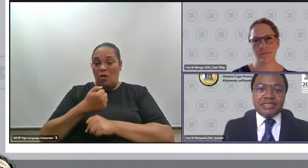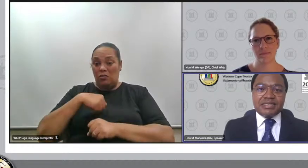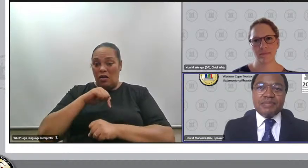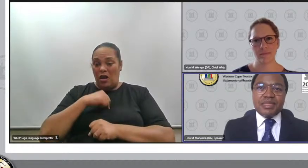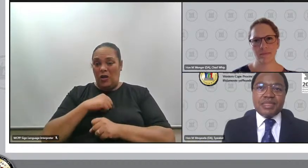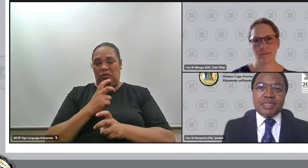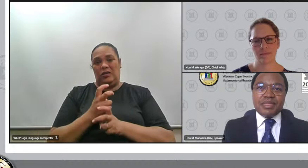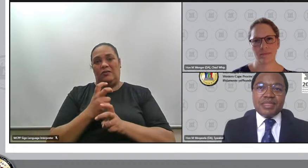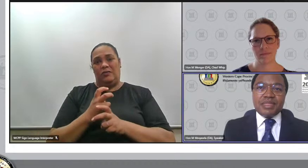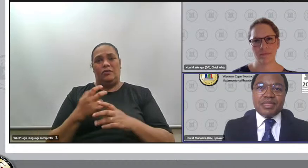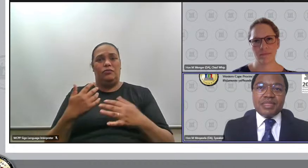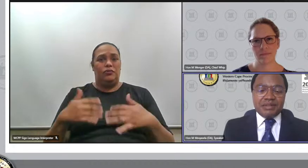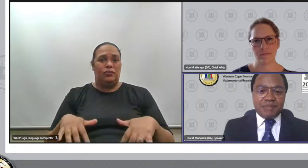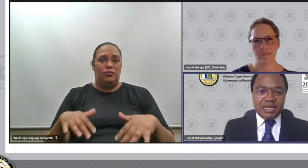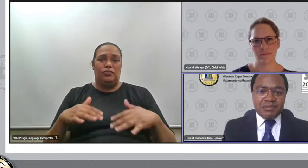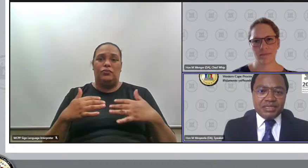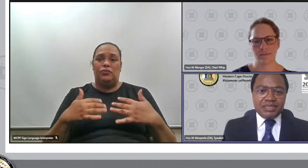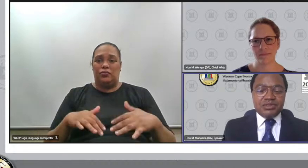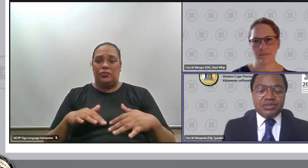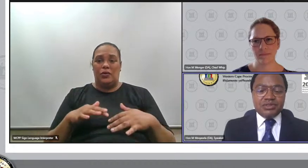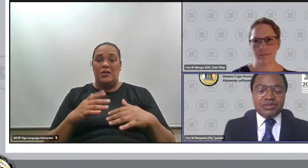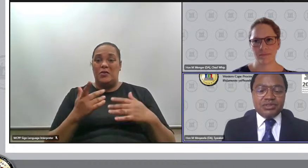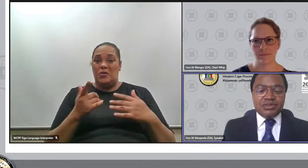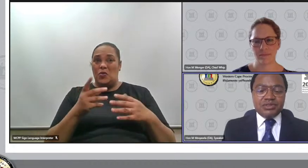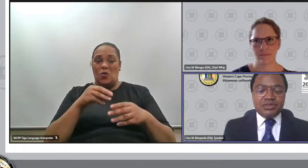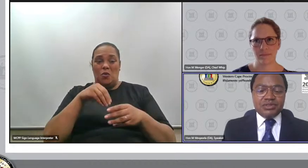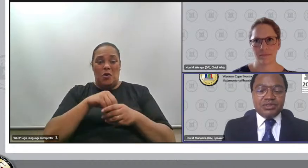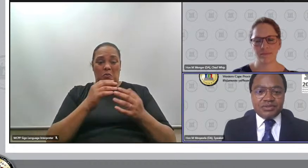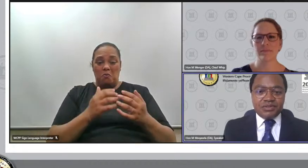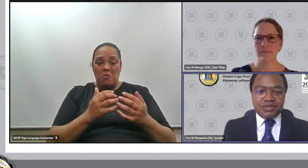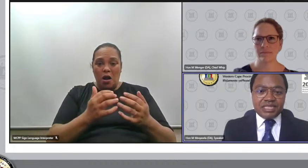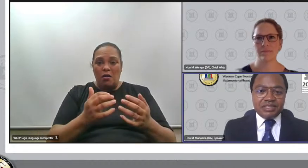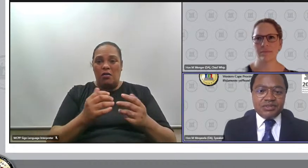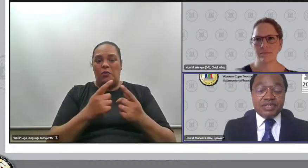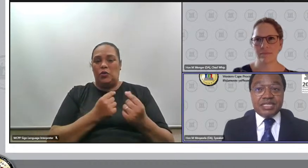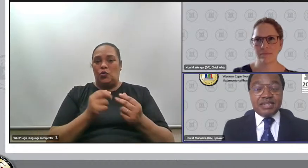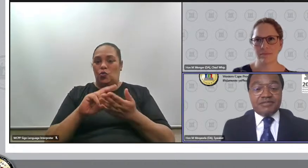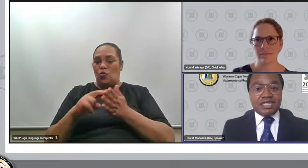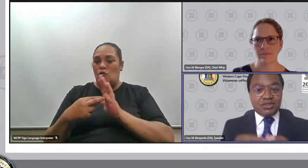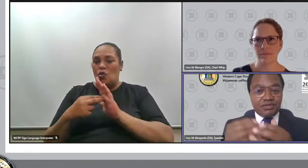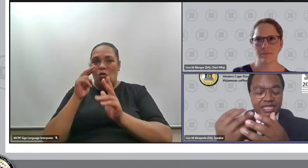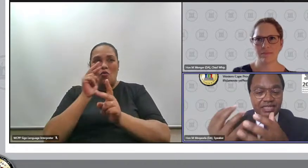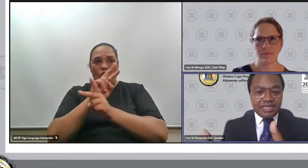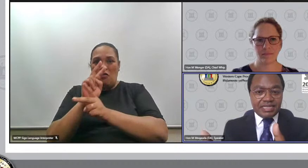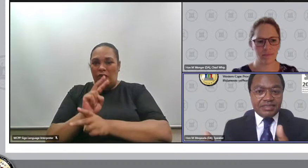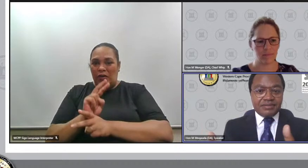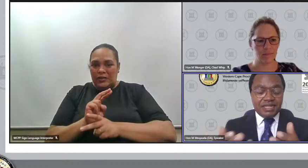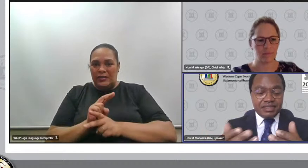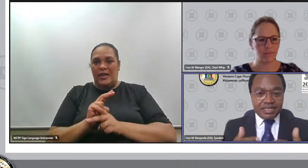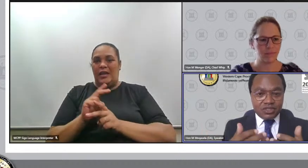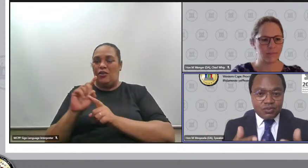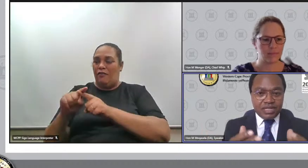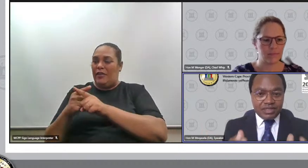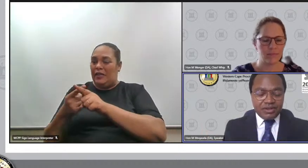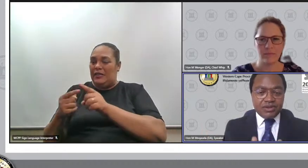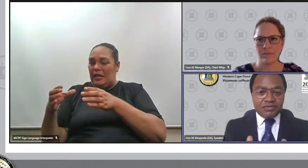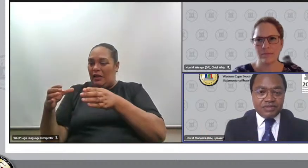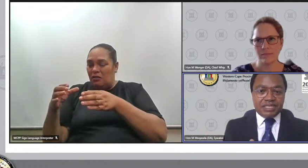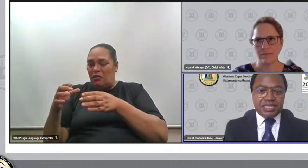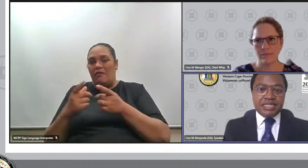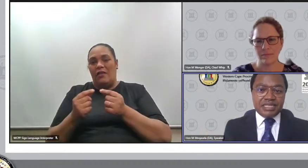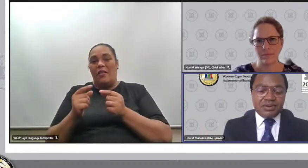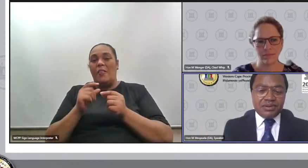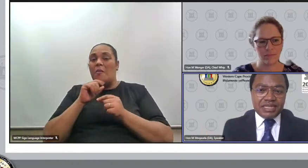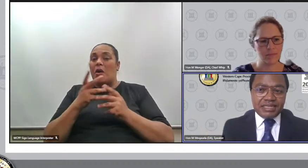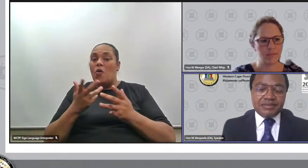you are a parliament and you have to play a role of oversight over the affairs of the executive. And that is where all of